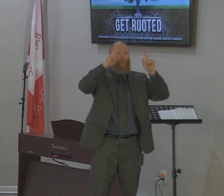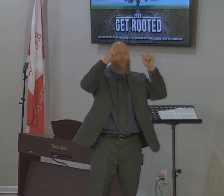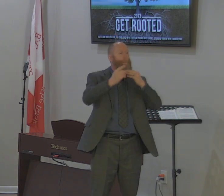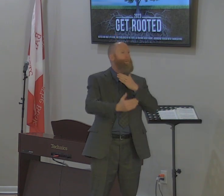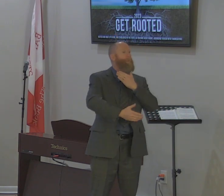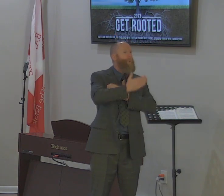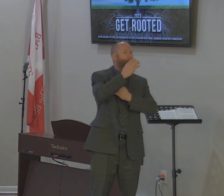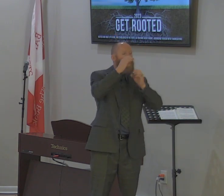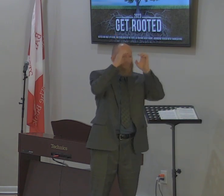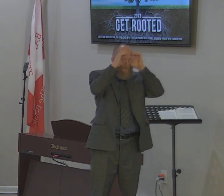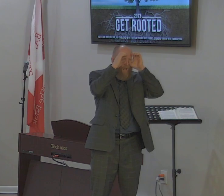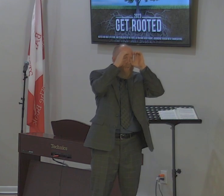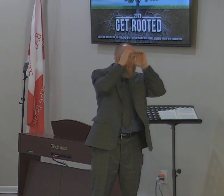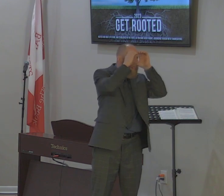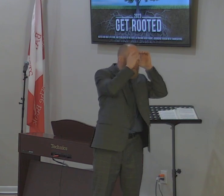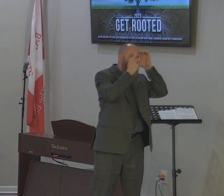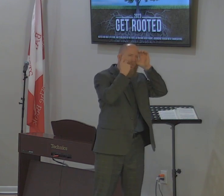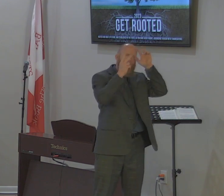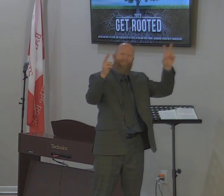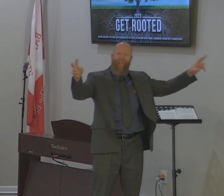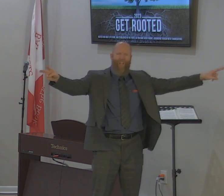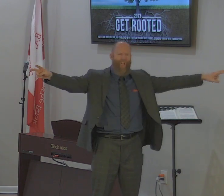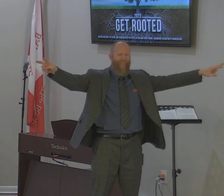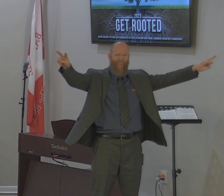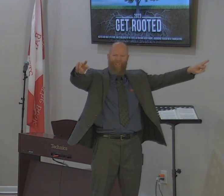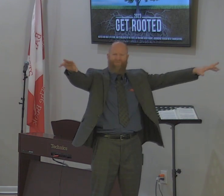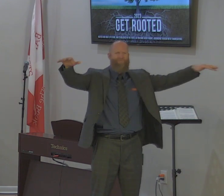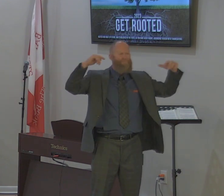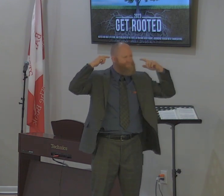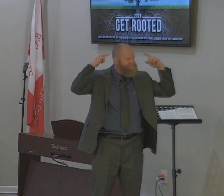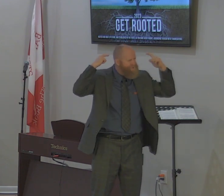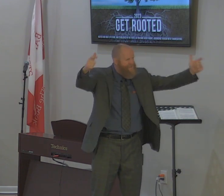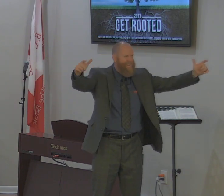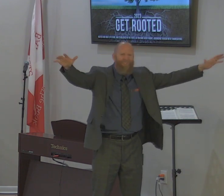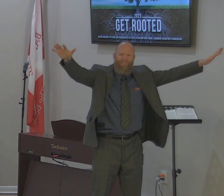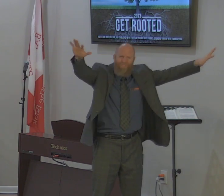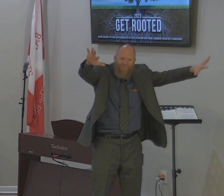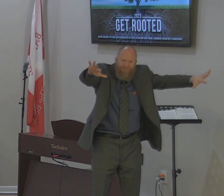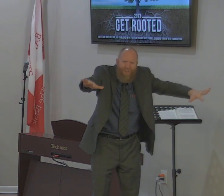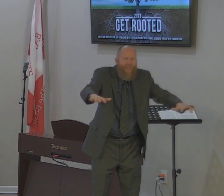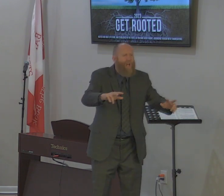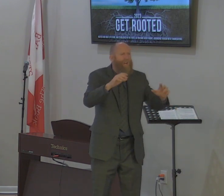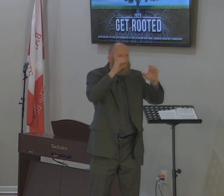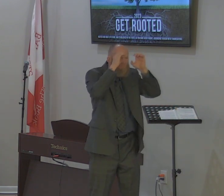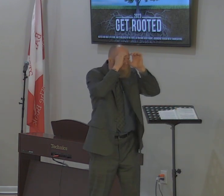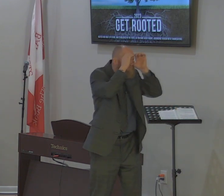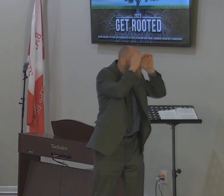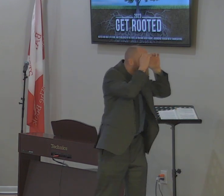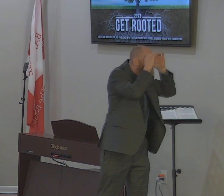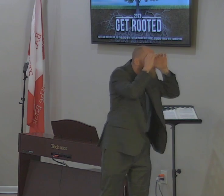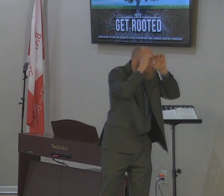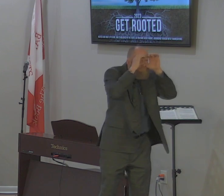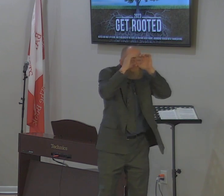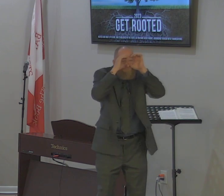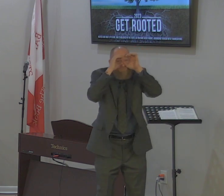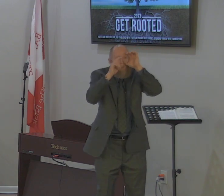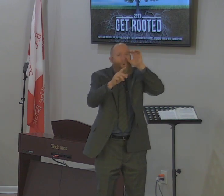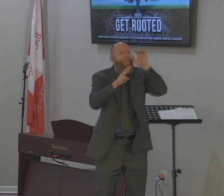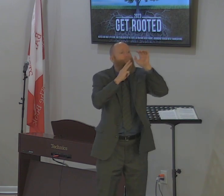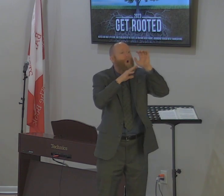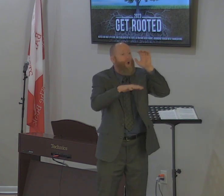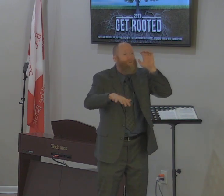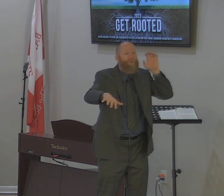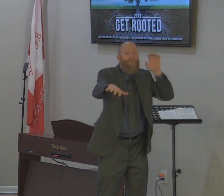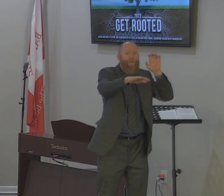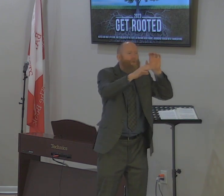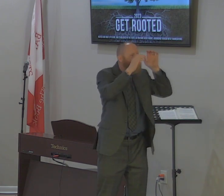binoculars, you look over the valley, and it's a vast valley. You look at rivers and lakes and ponds, and you spot the moose, and then you get dropped off